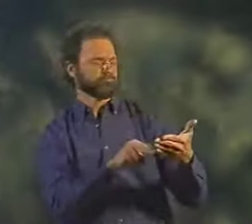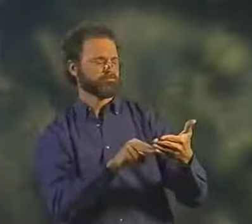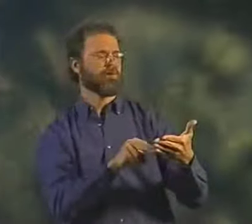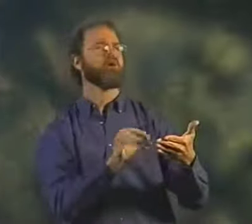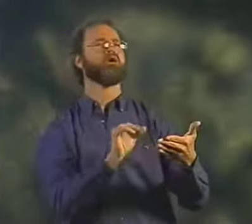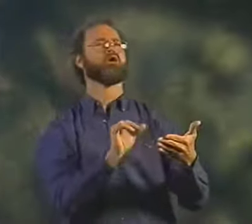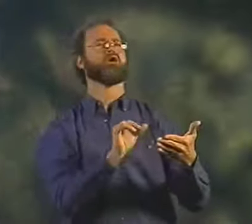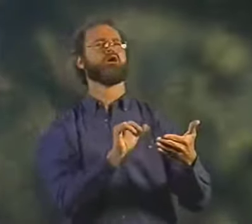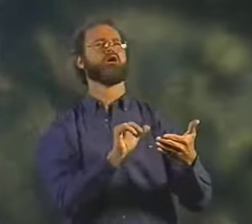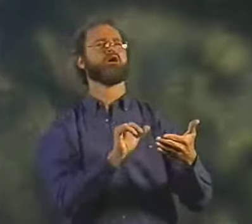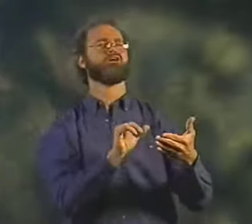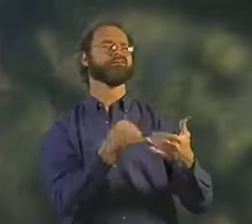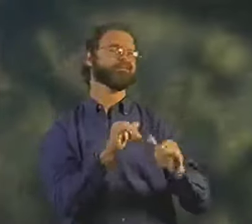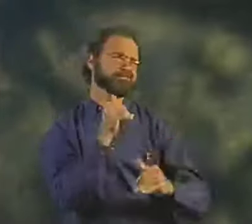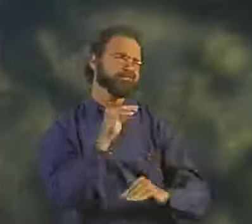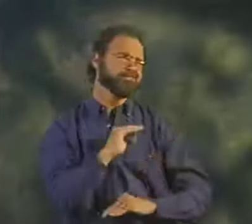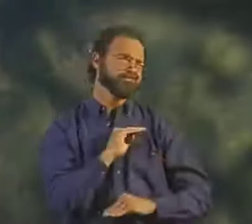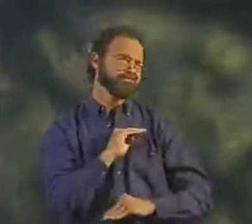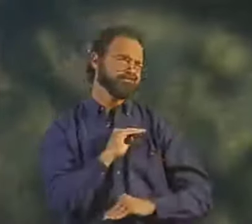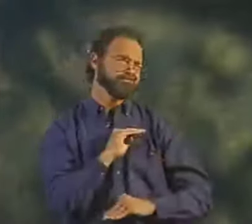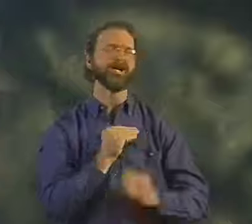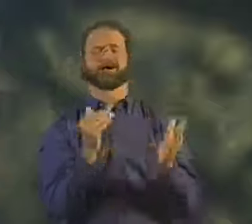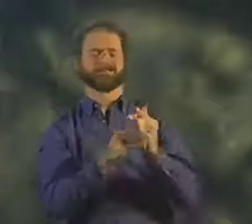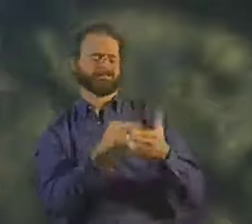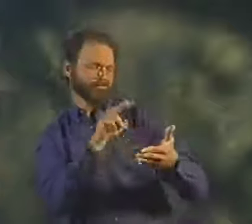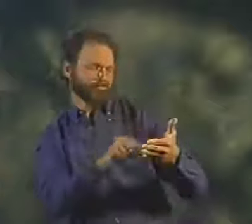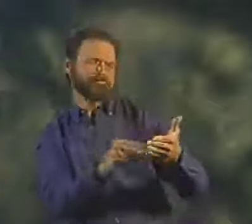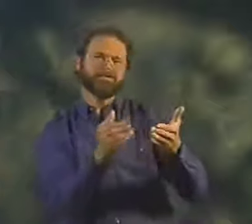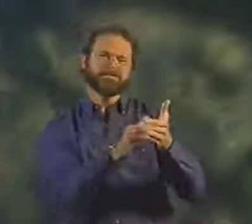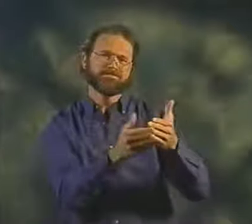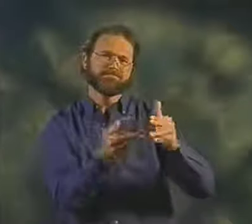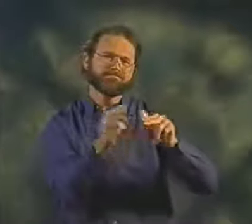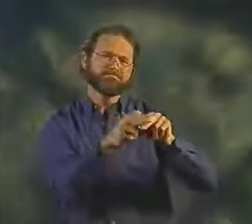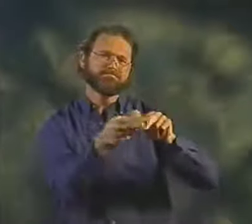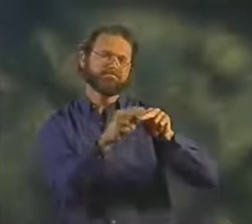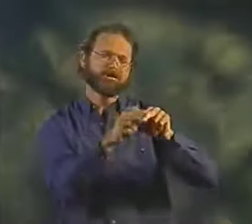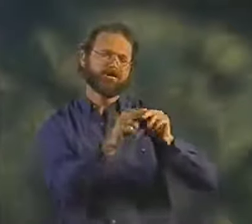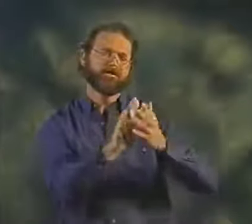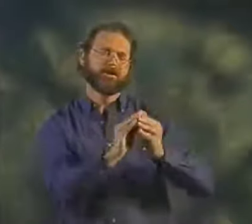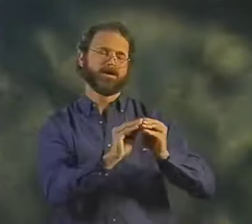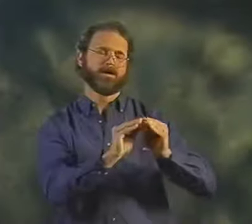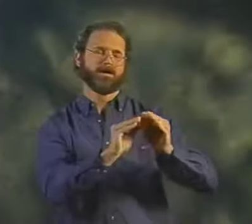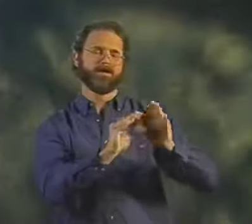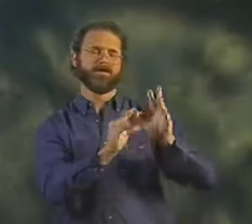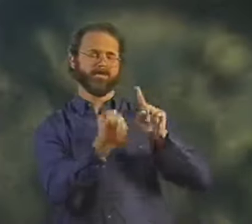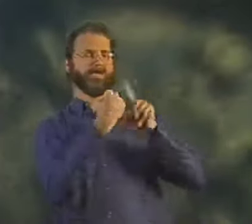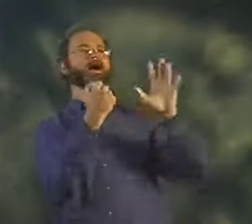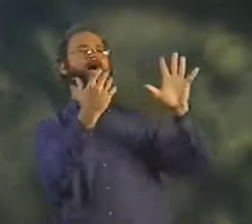reading. You need to read again and again to take the fullest meaning from the work.